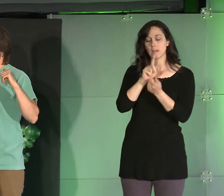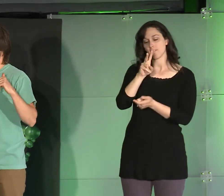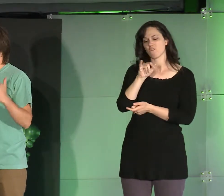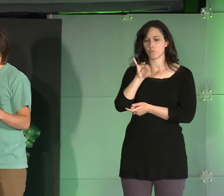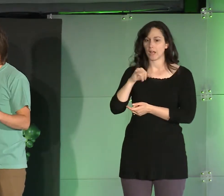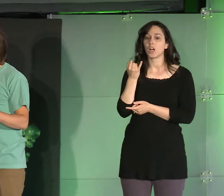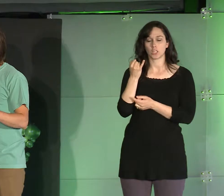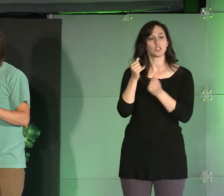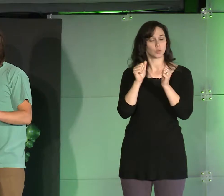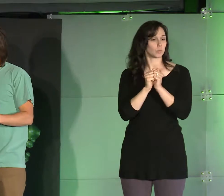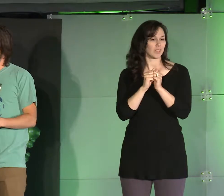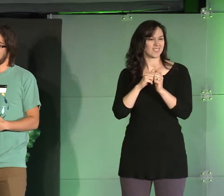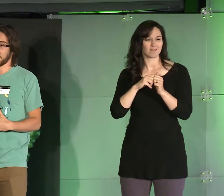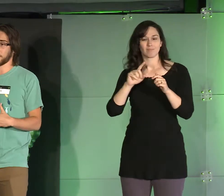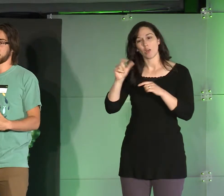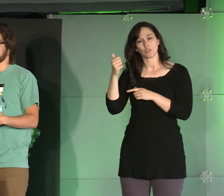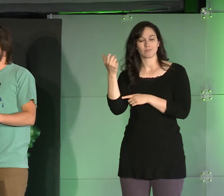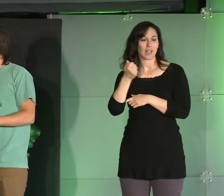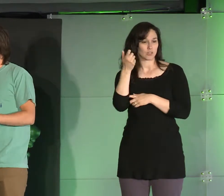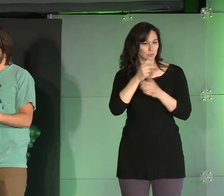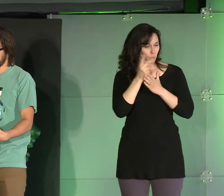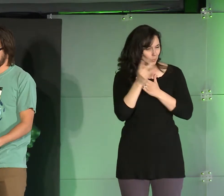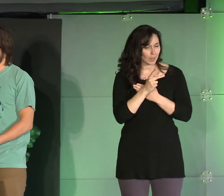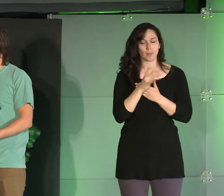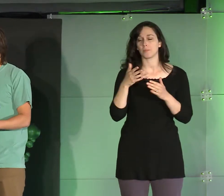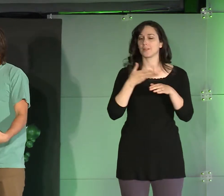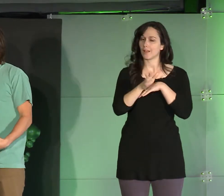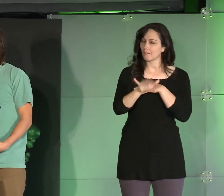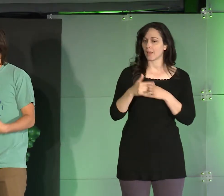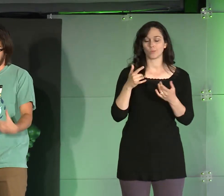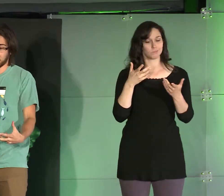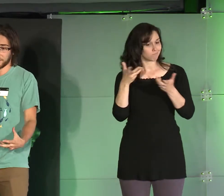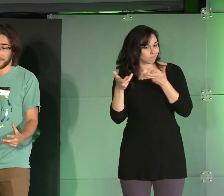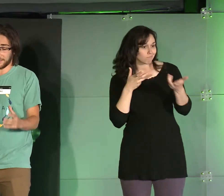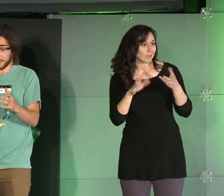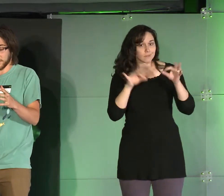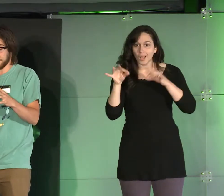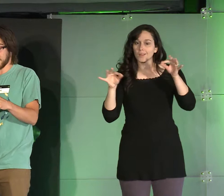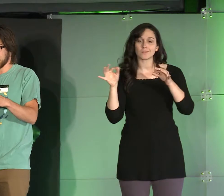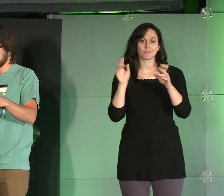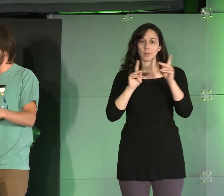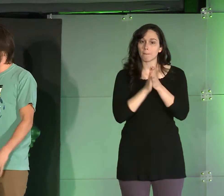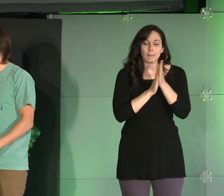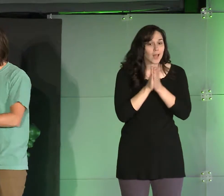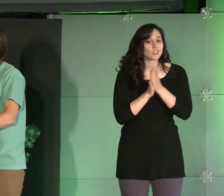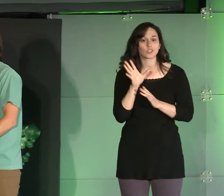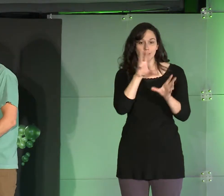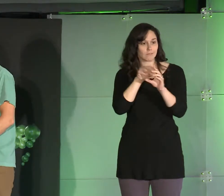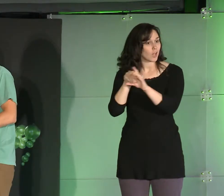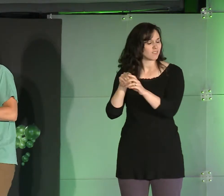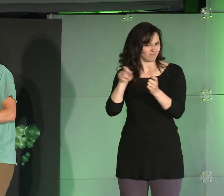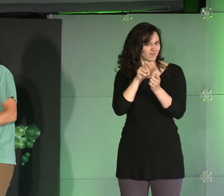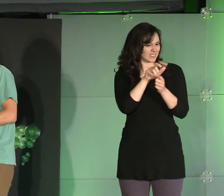Doors to Conservation Scholars Program. Right. And then from there, we've just been talking about our idea and finding people that are passionate and can really fit into certain areas. And that's kind